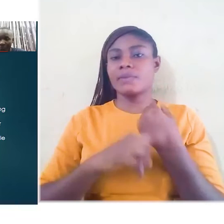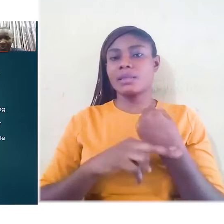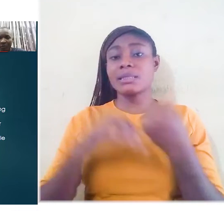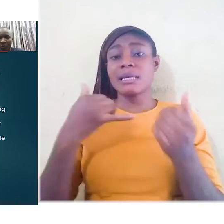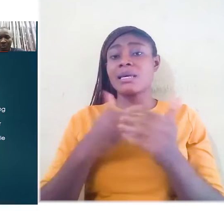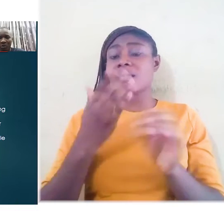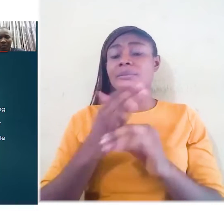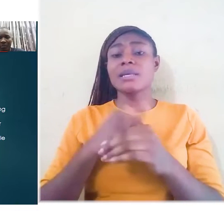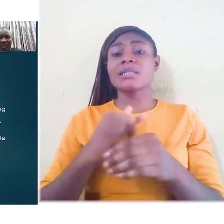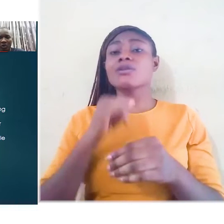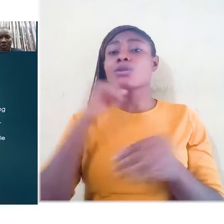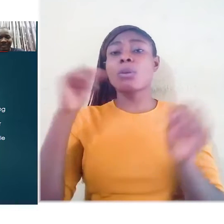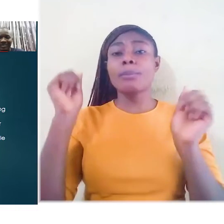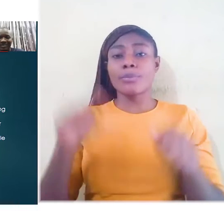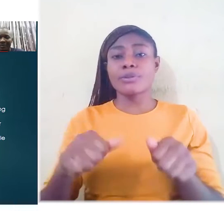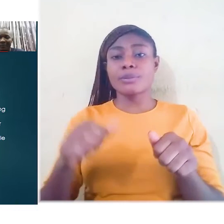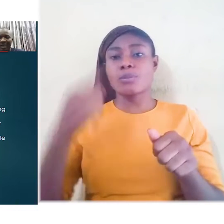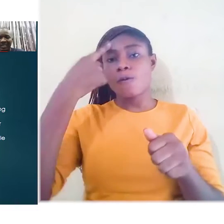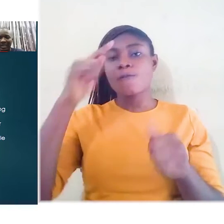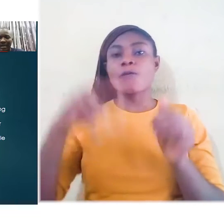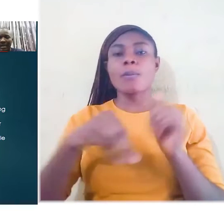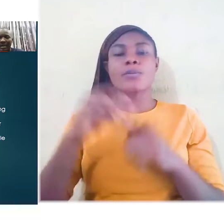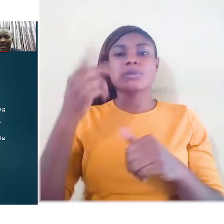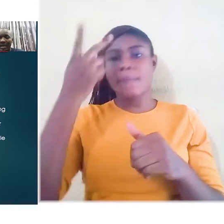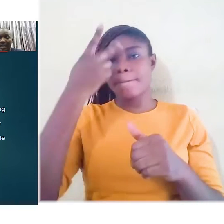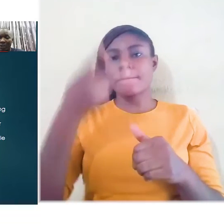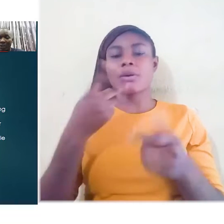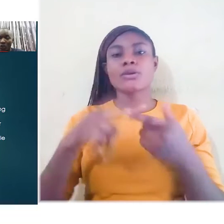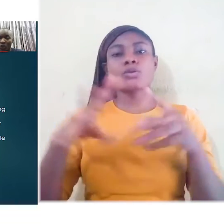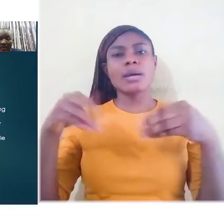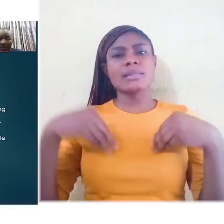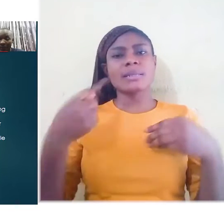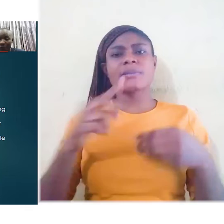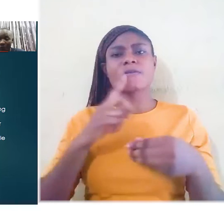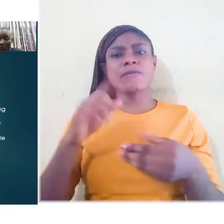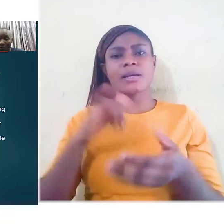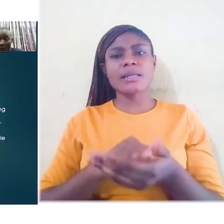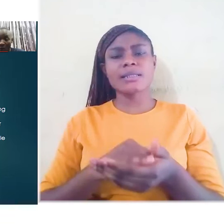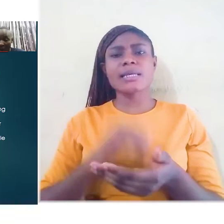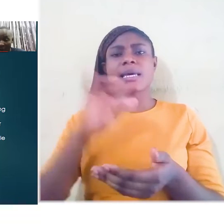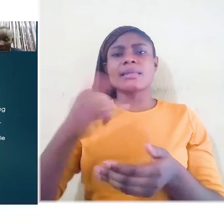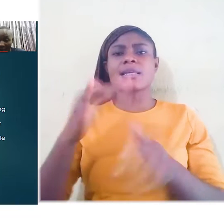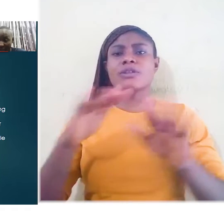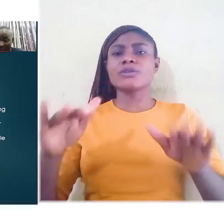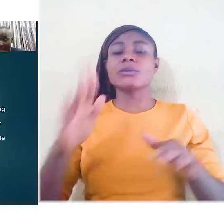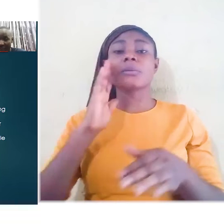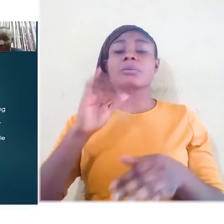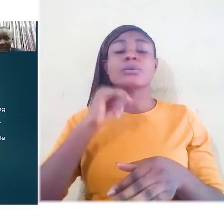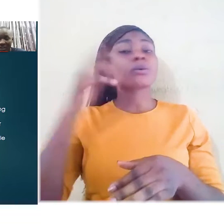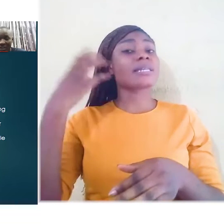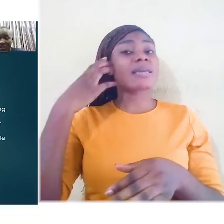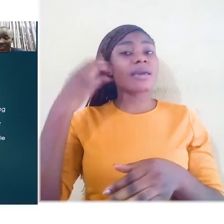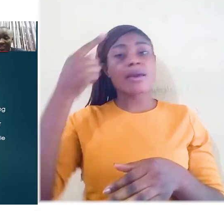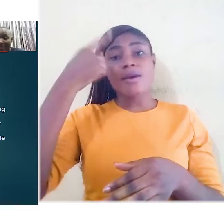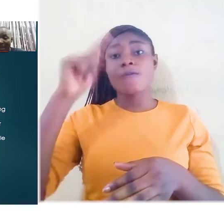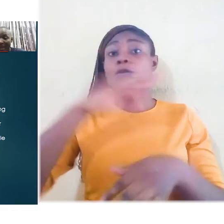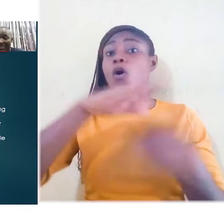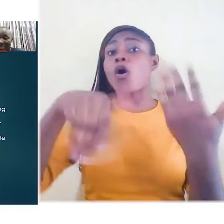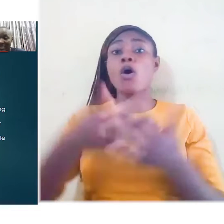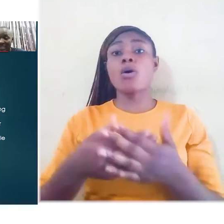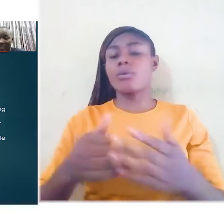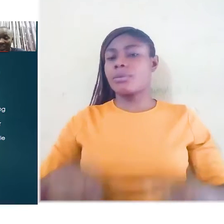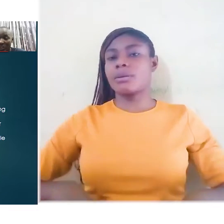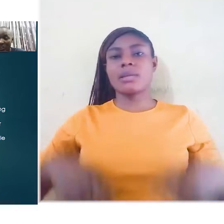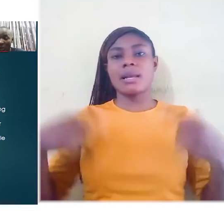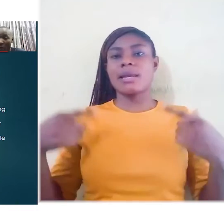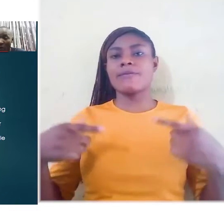impossible for most parents to accept the fact that their children will not hear for the rest of their life. So this stigma